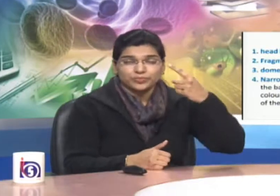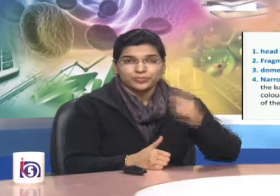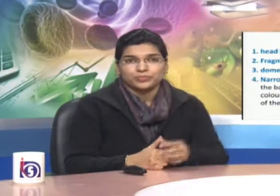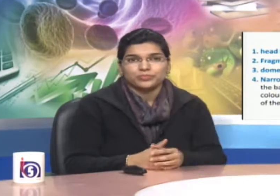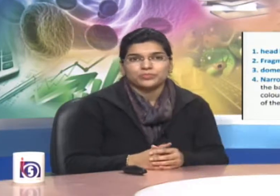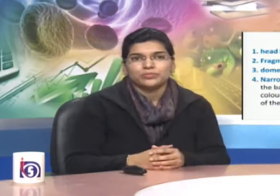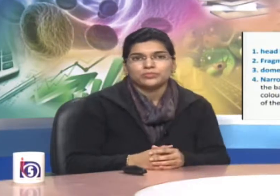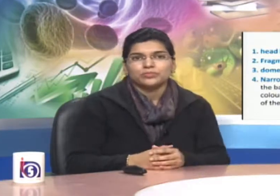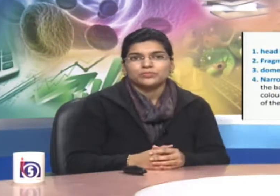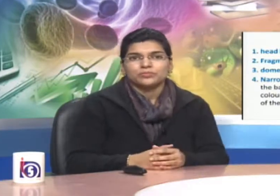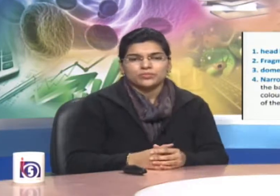First,